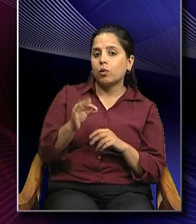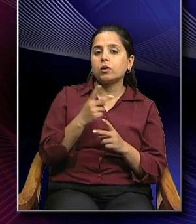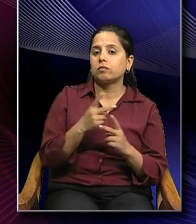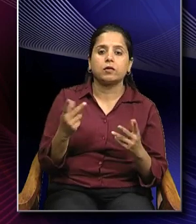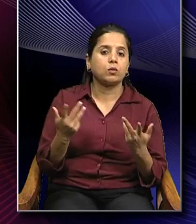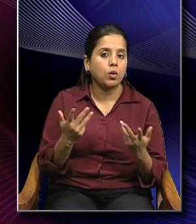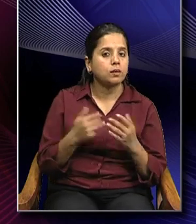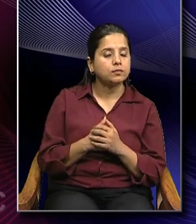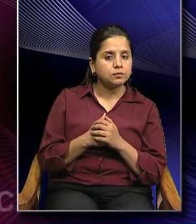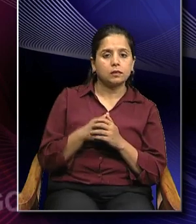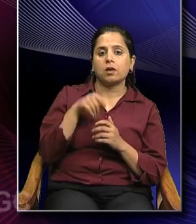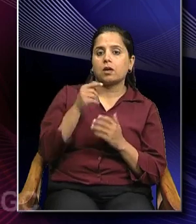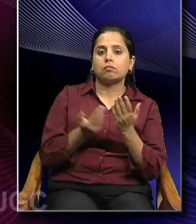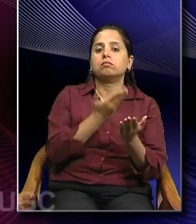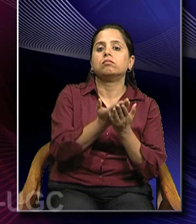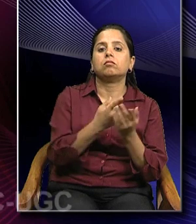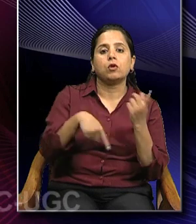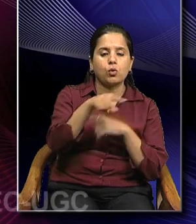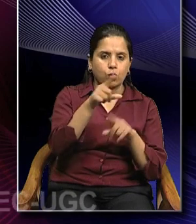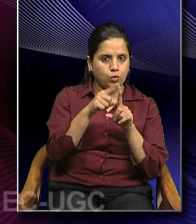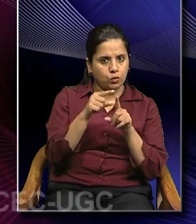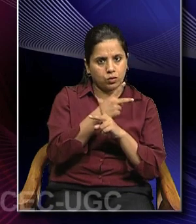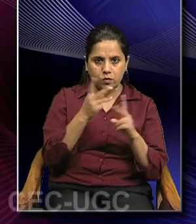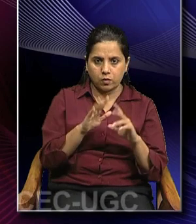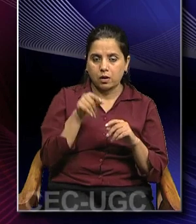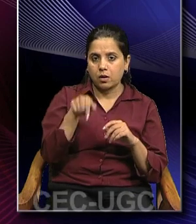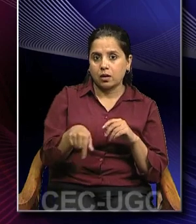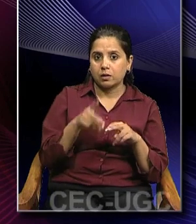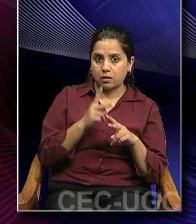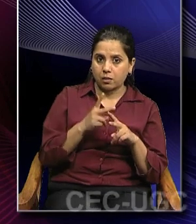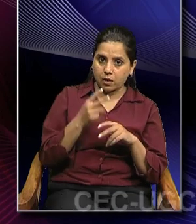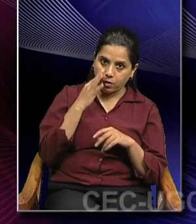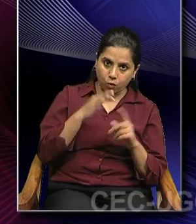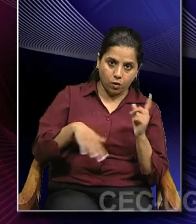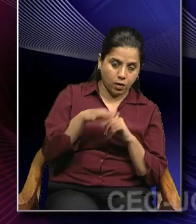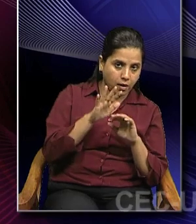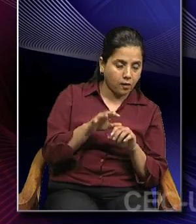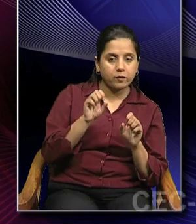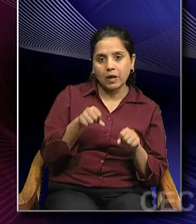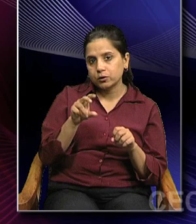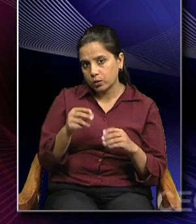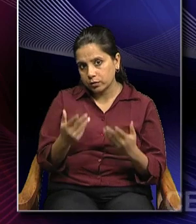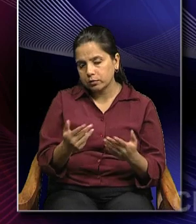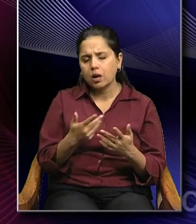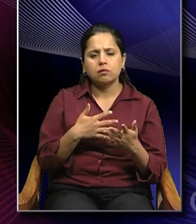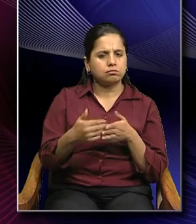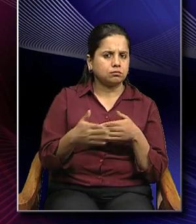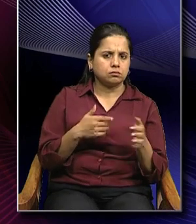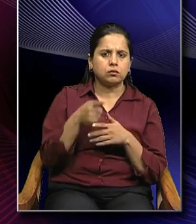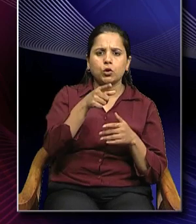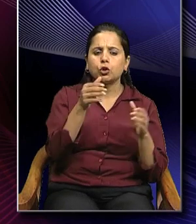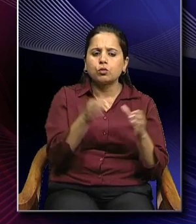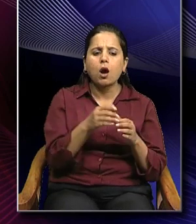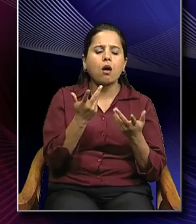that the offerings which you are making, whether they are staying relevant in the marketplace or not. So, no matter how small you